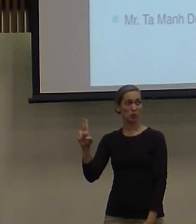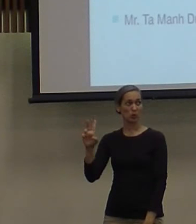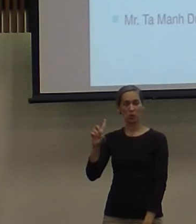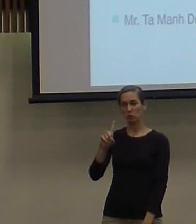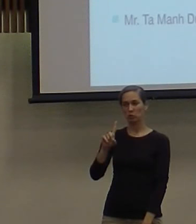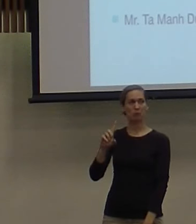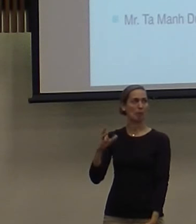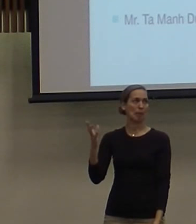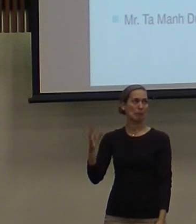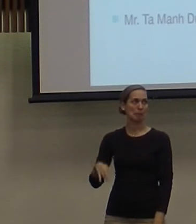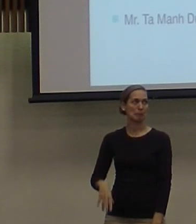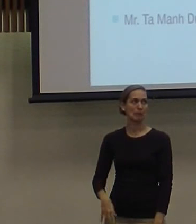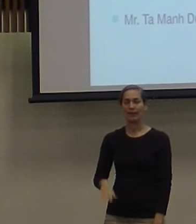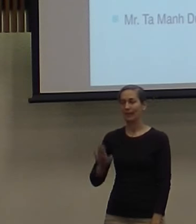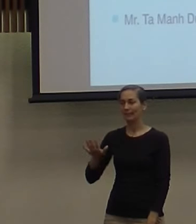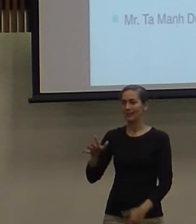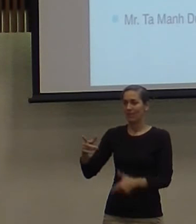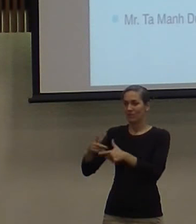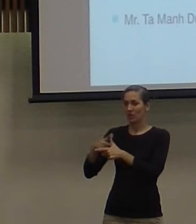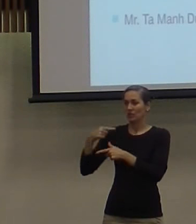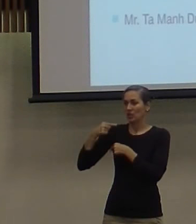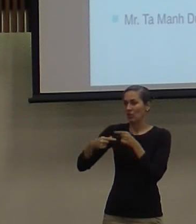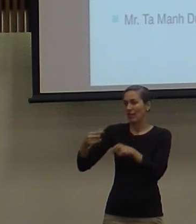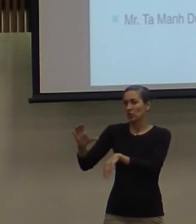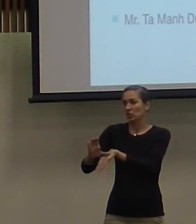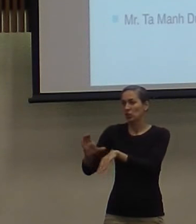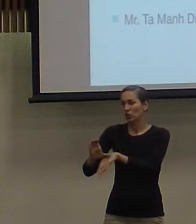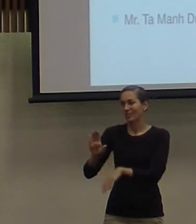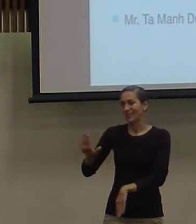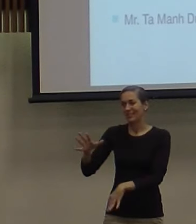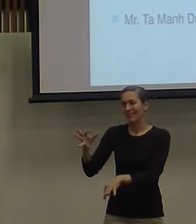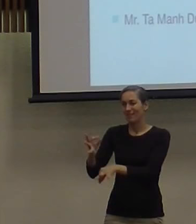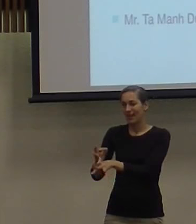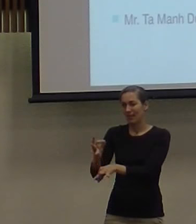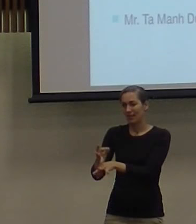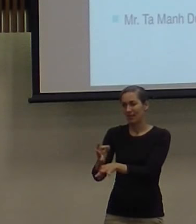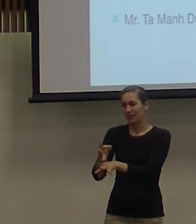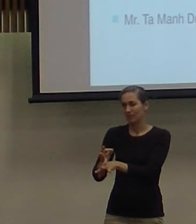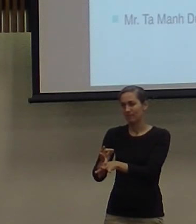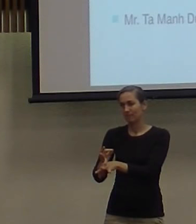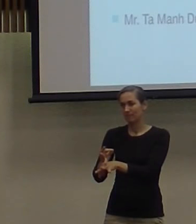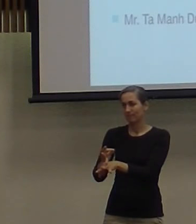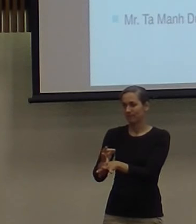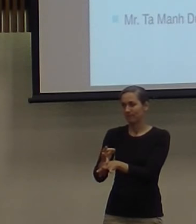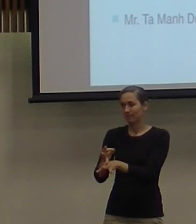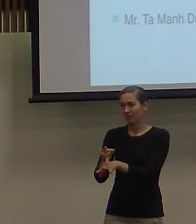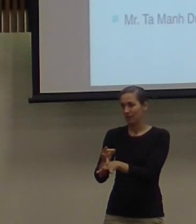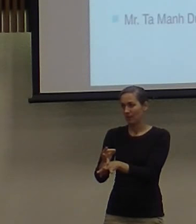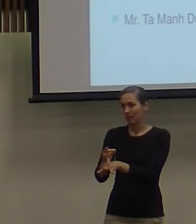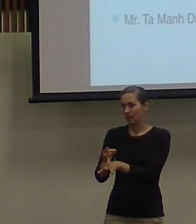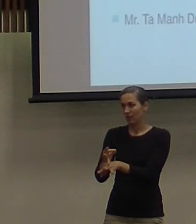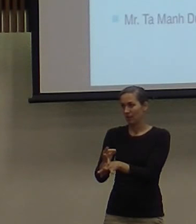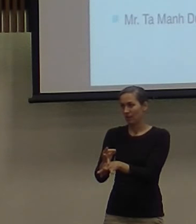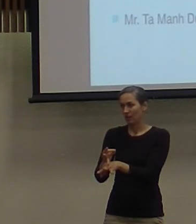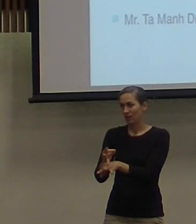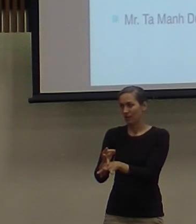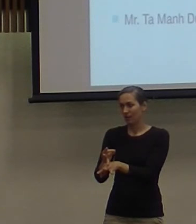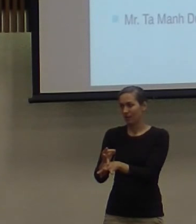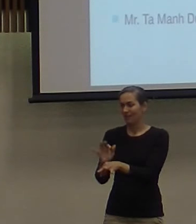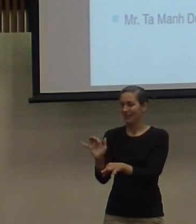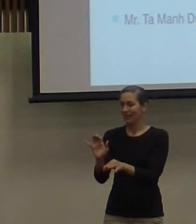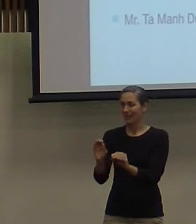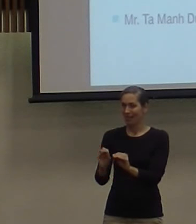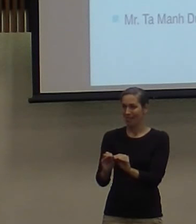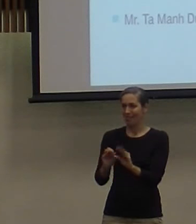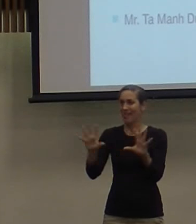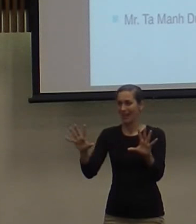church, and his faith was at least as a light to the church during that